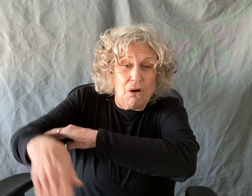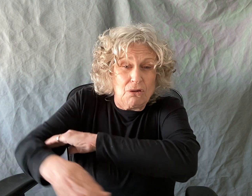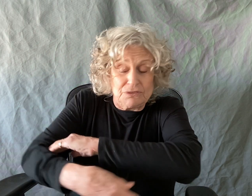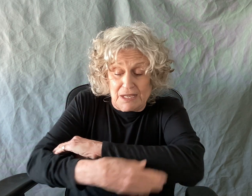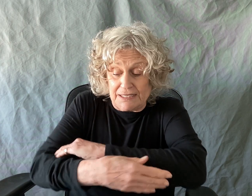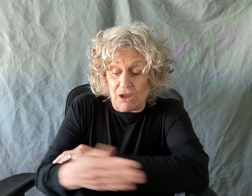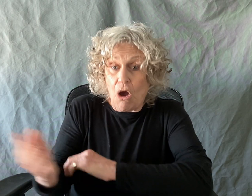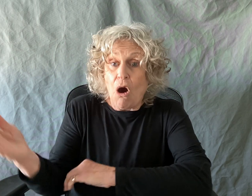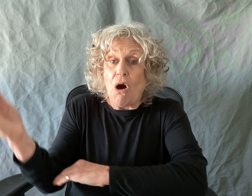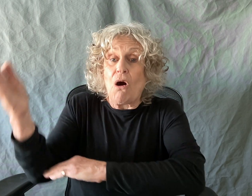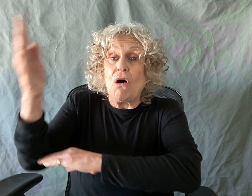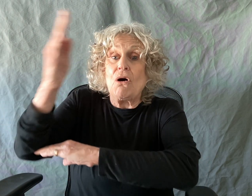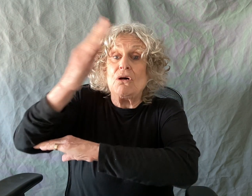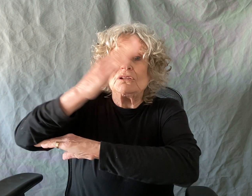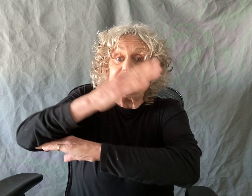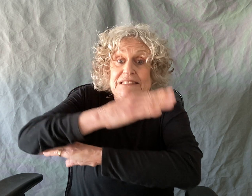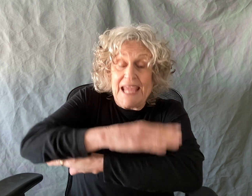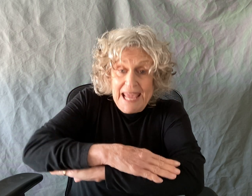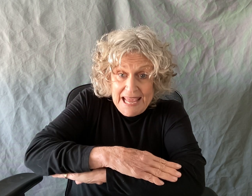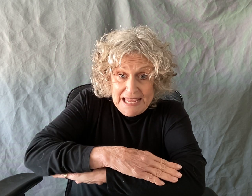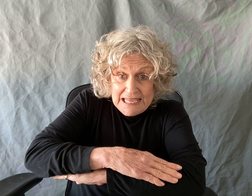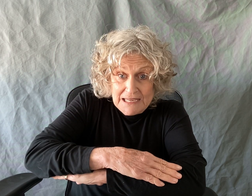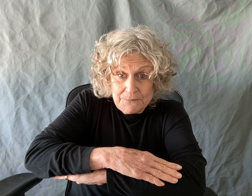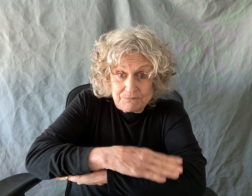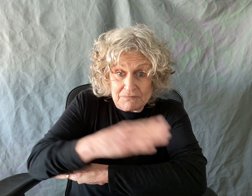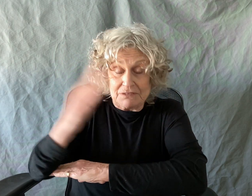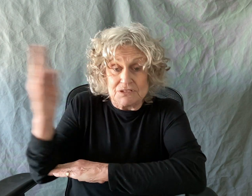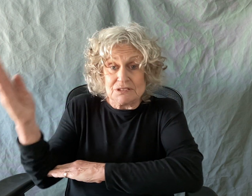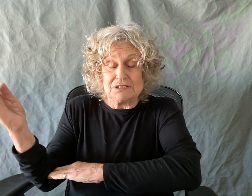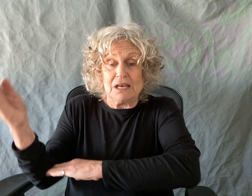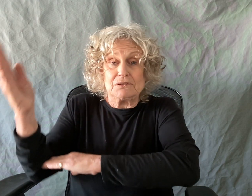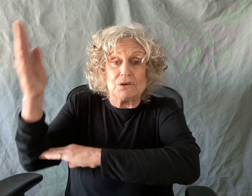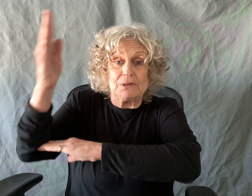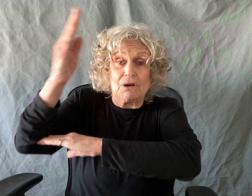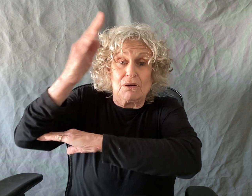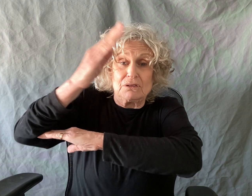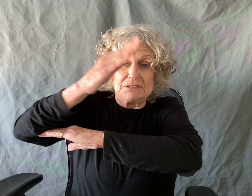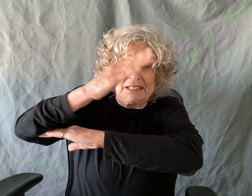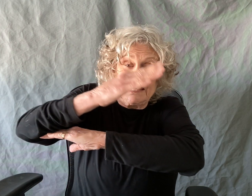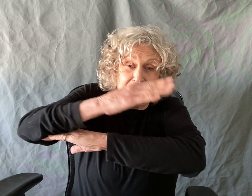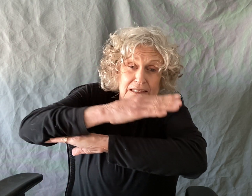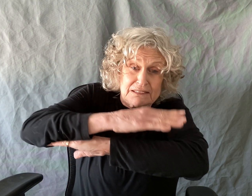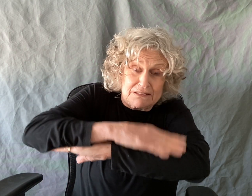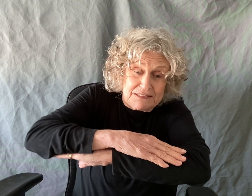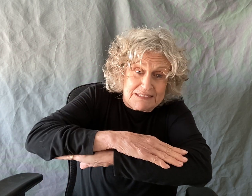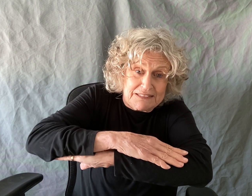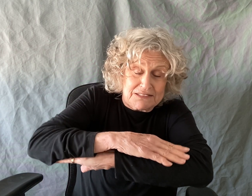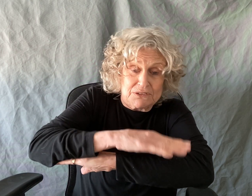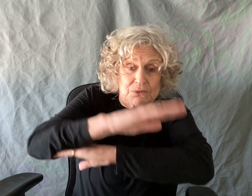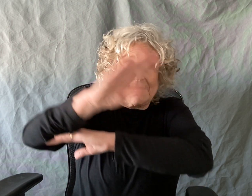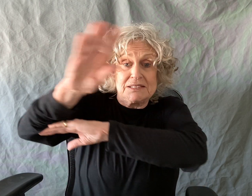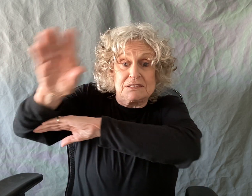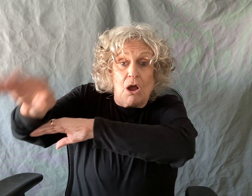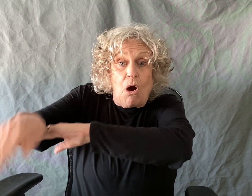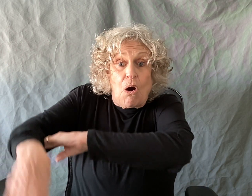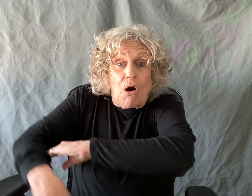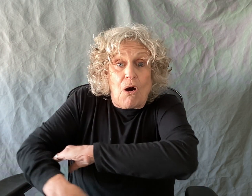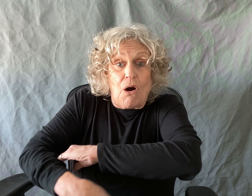All night. All day. There's the sun going all day till it sets in the horizon.